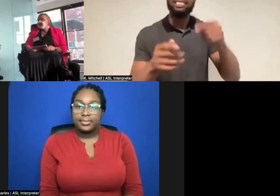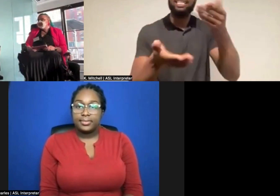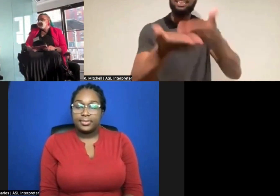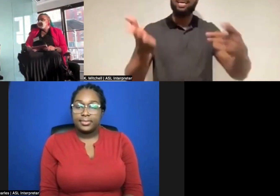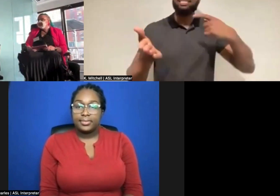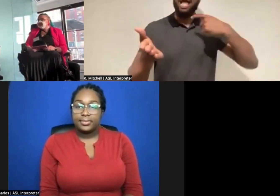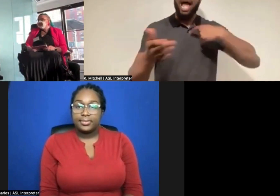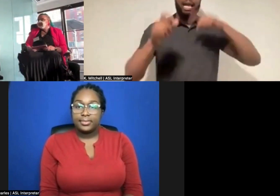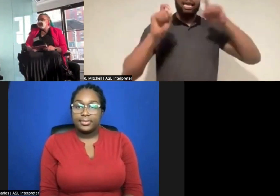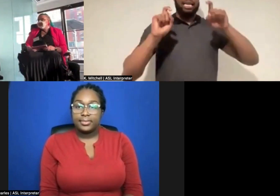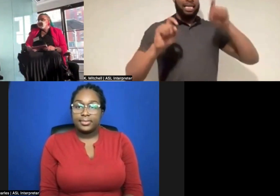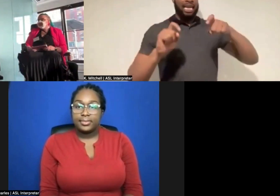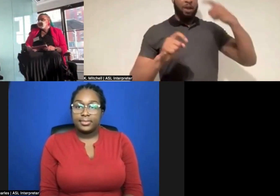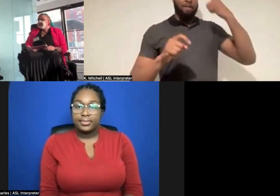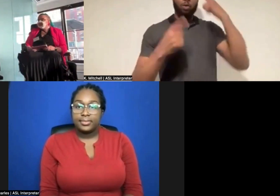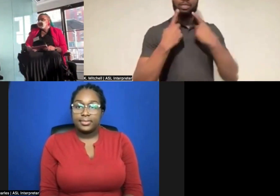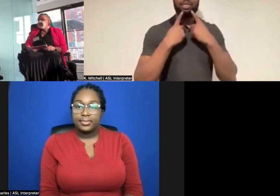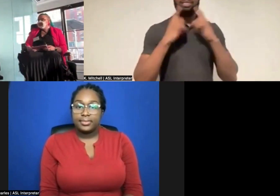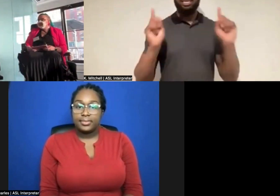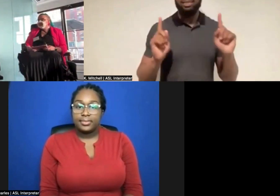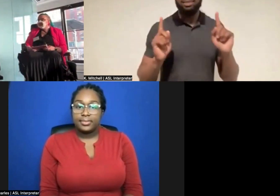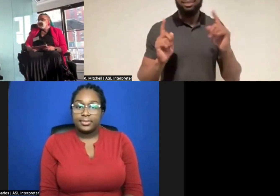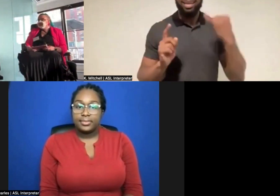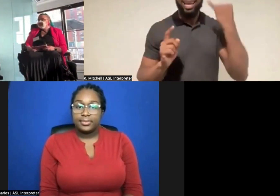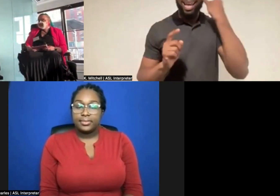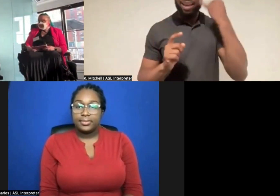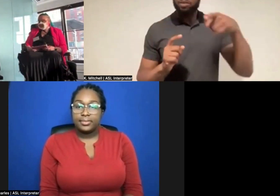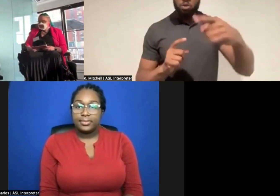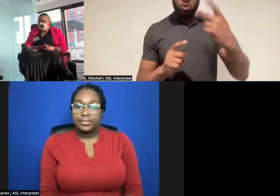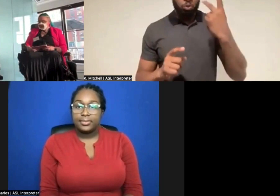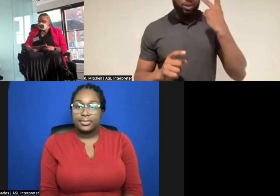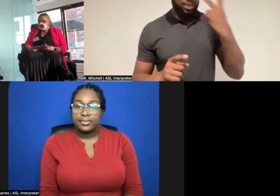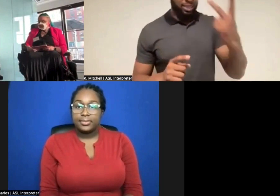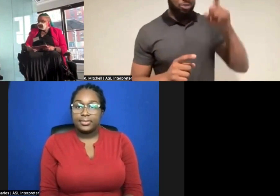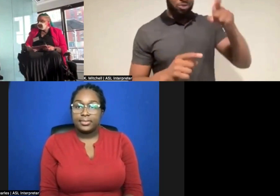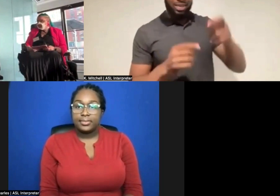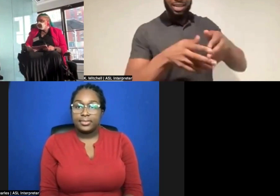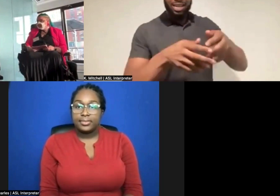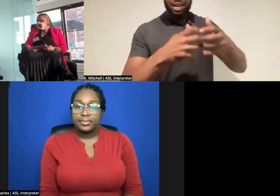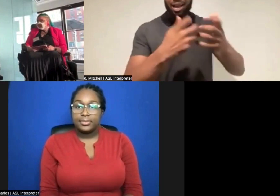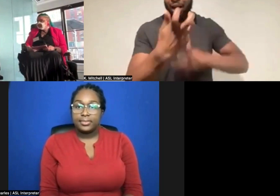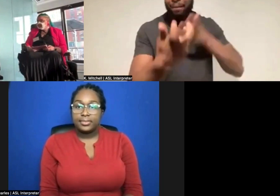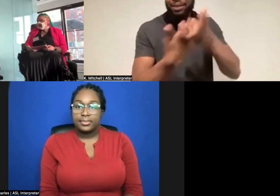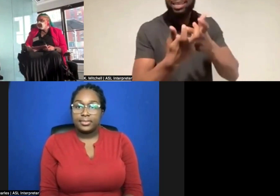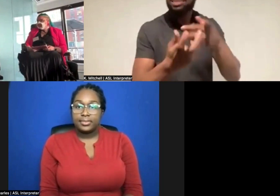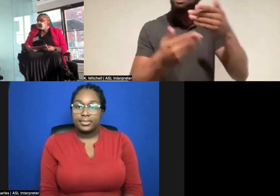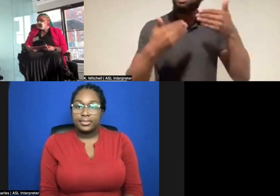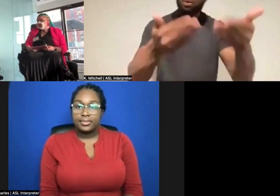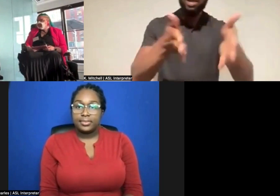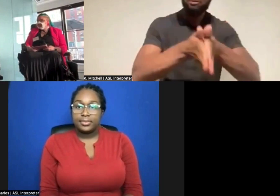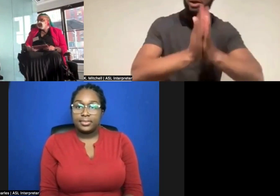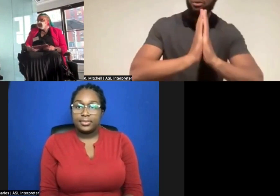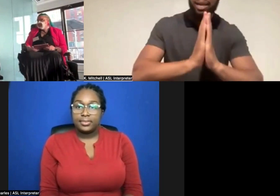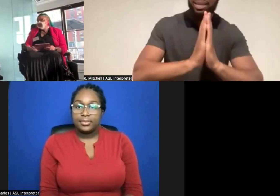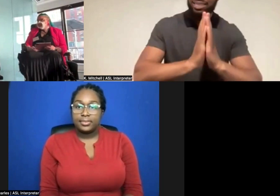you do see a need for that accommodation, I would say always request it. I mean, you literally have the track record to support